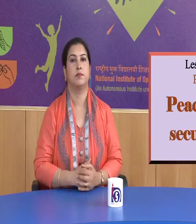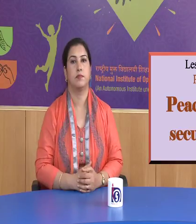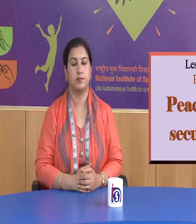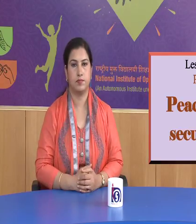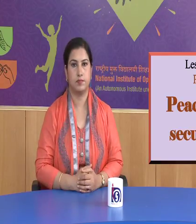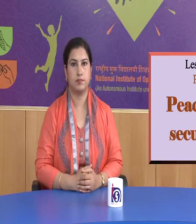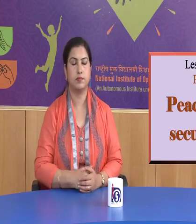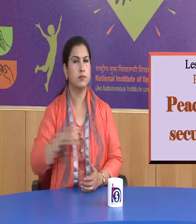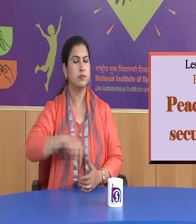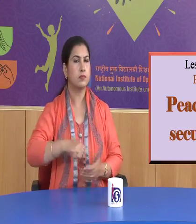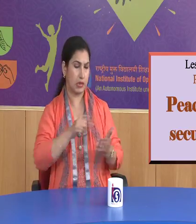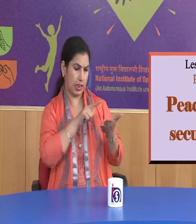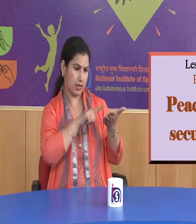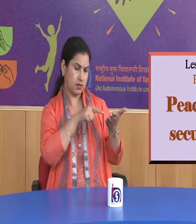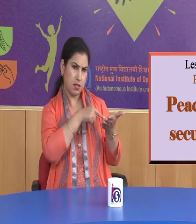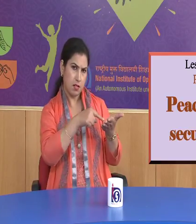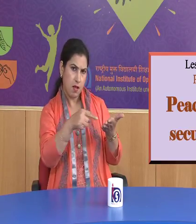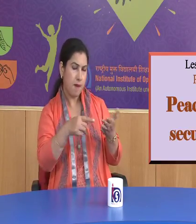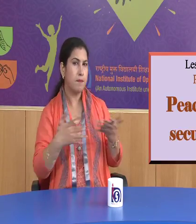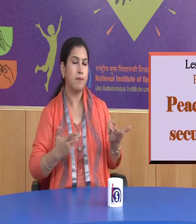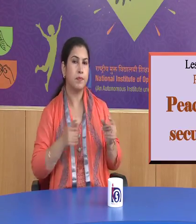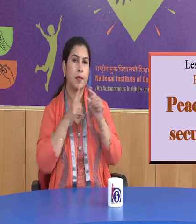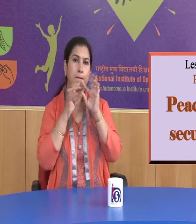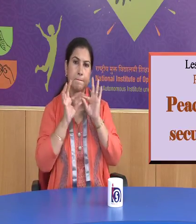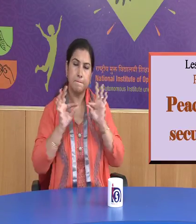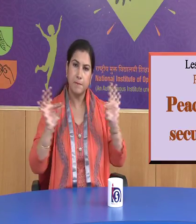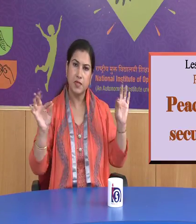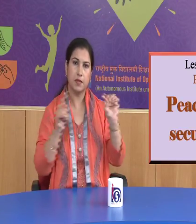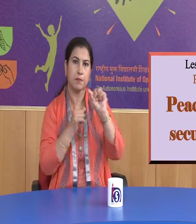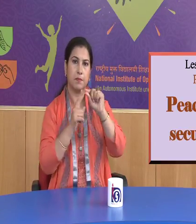The title of the lesson is Peace and Security.